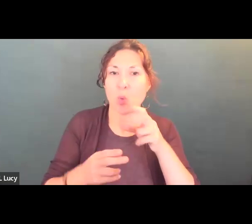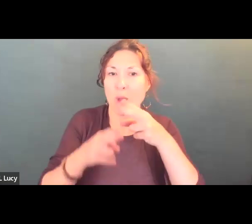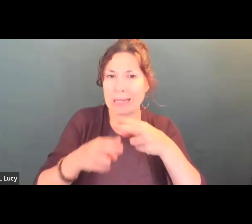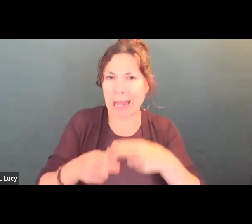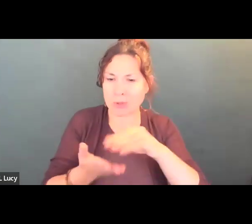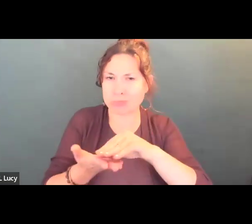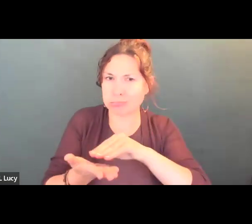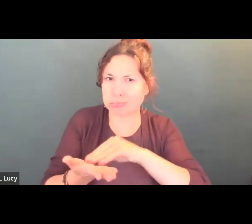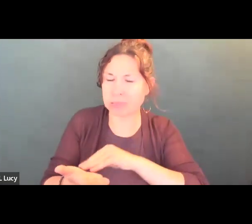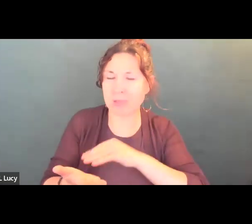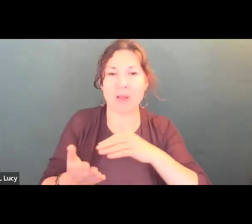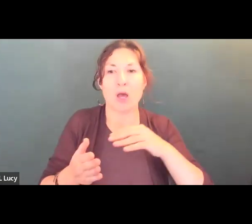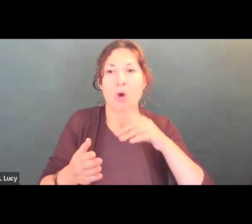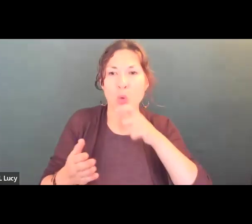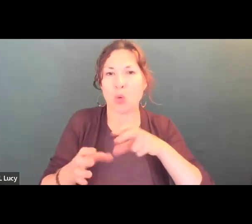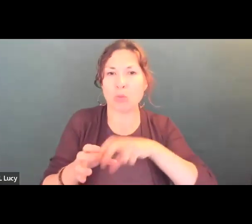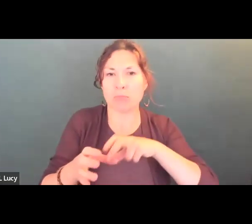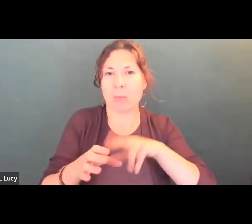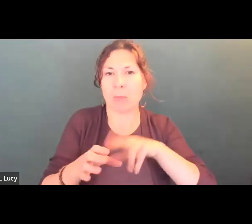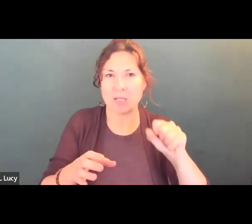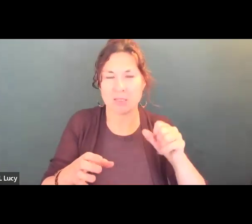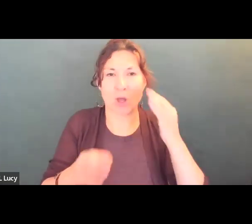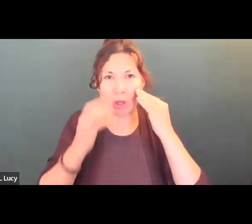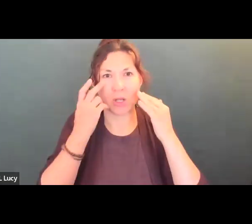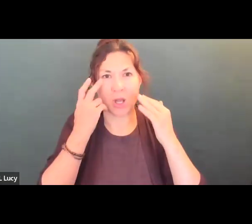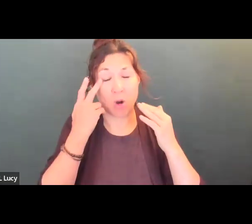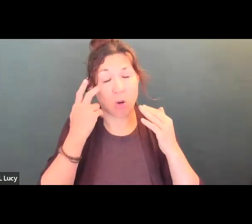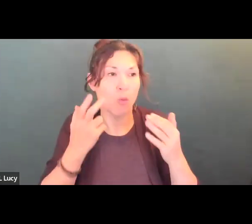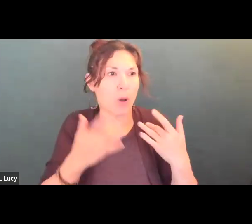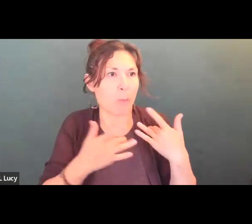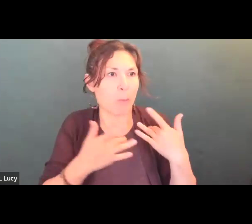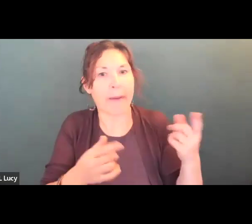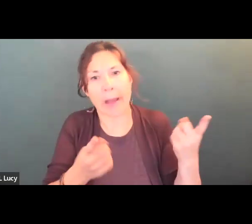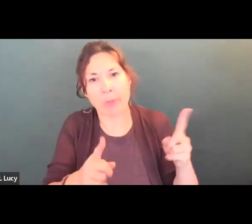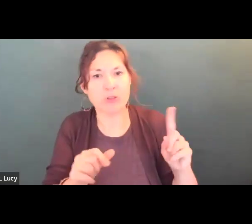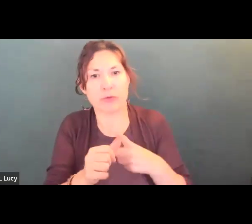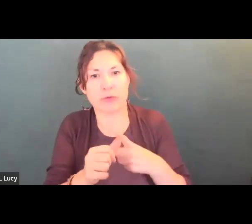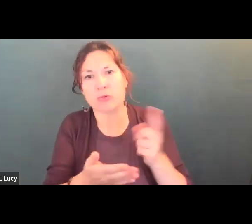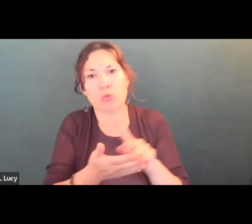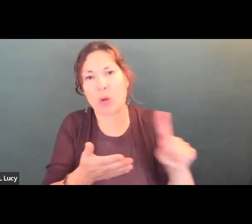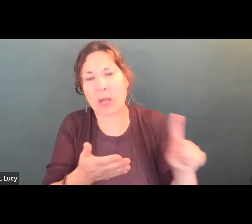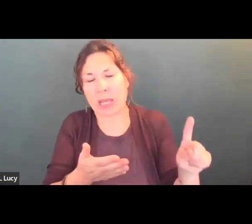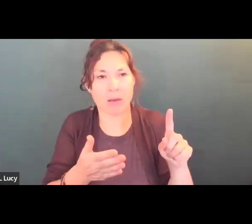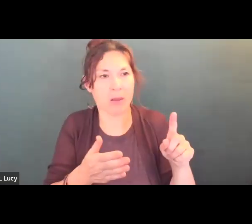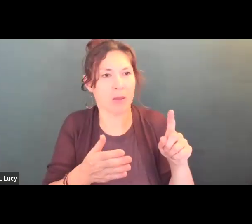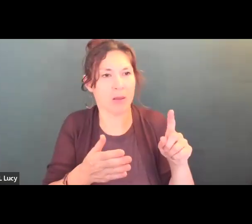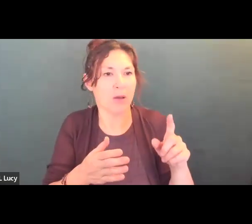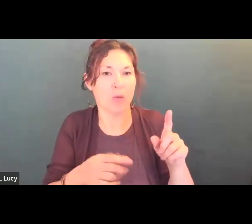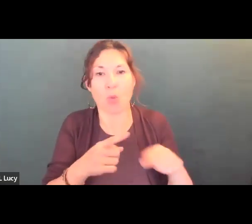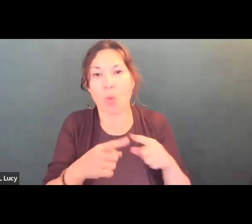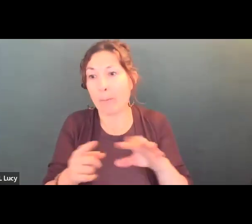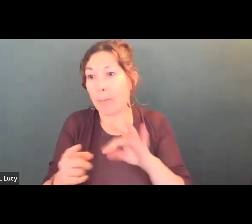the history of drop off with a kid and the time it takes. But what was missing is not that it was